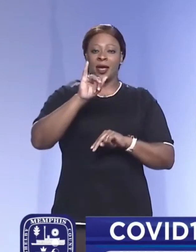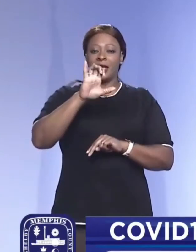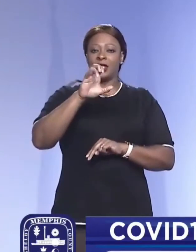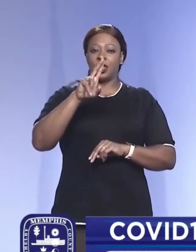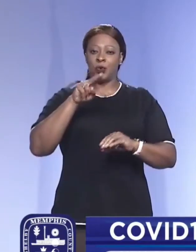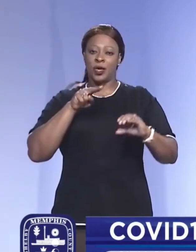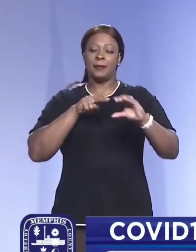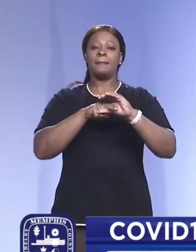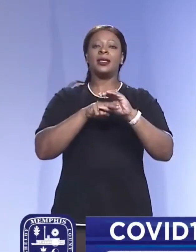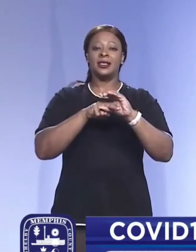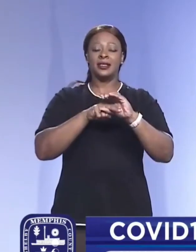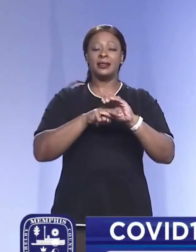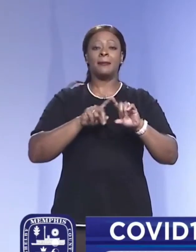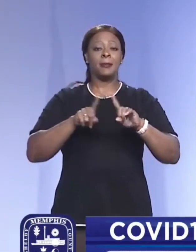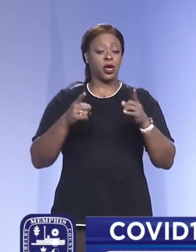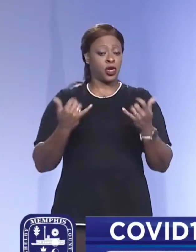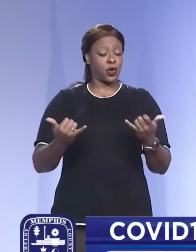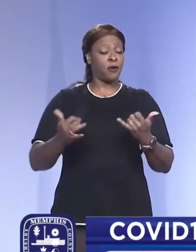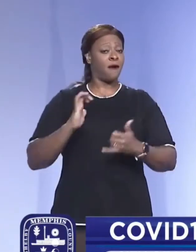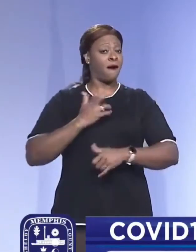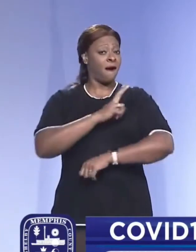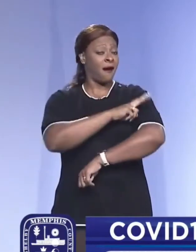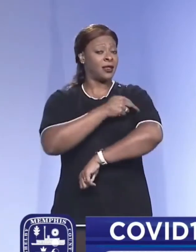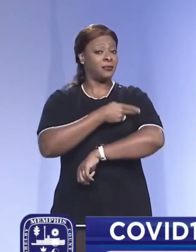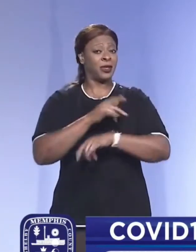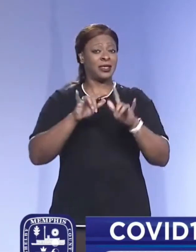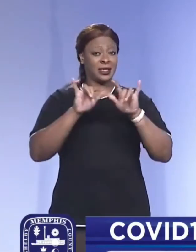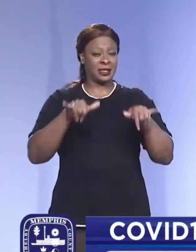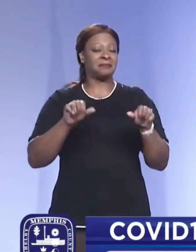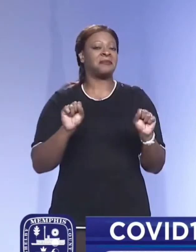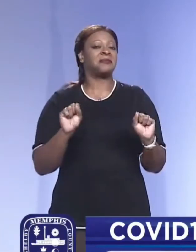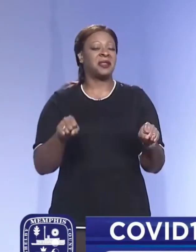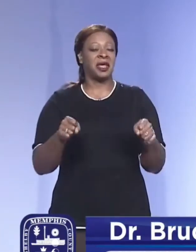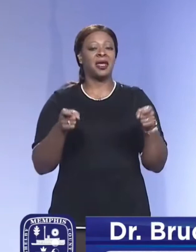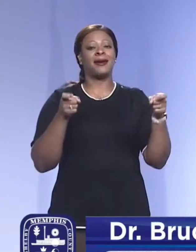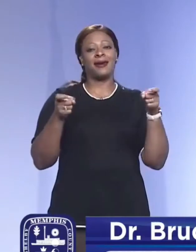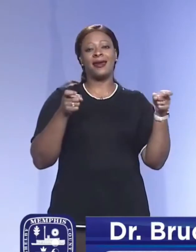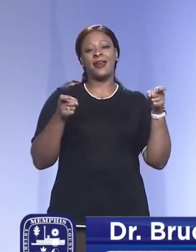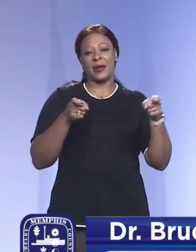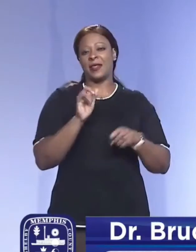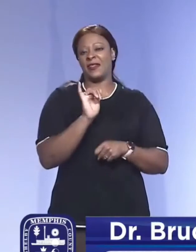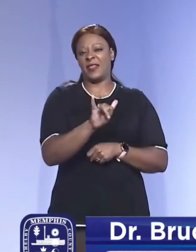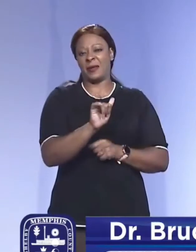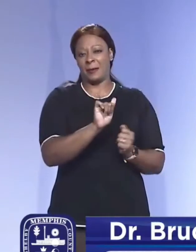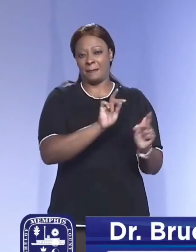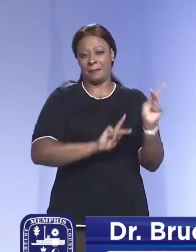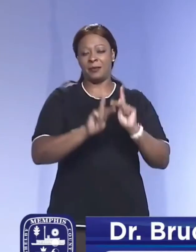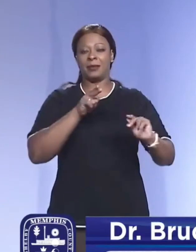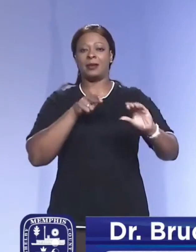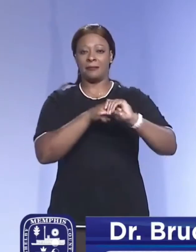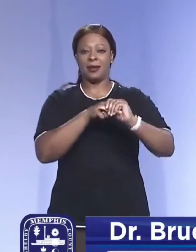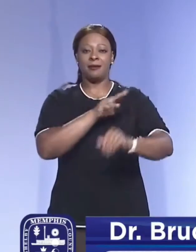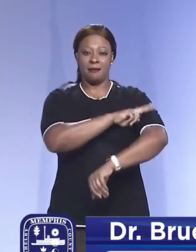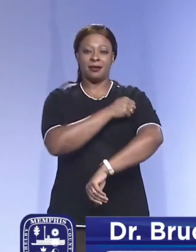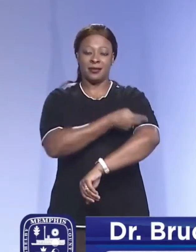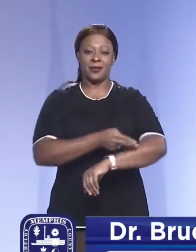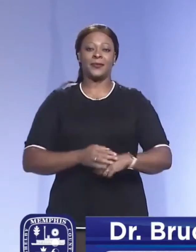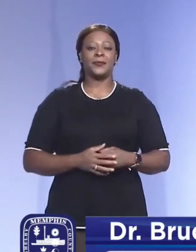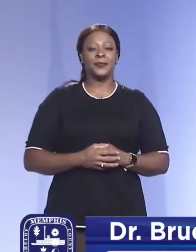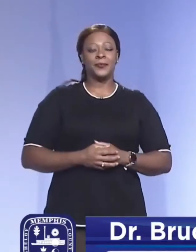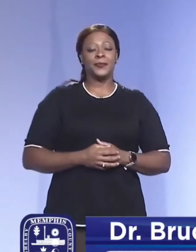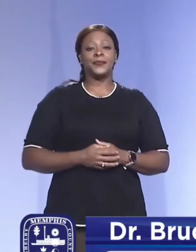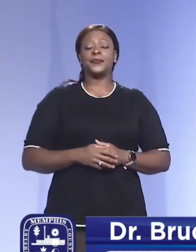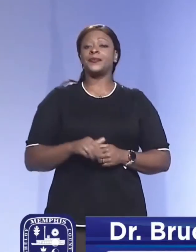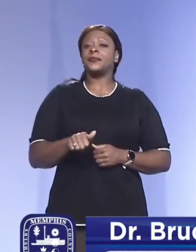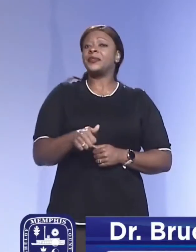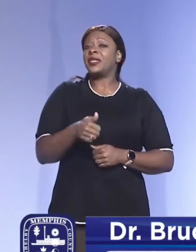admissions. However, currently our hospital systems are able to care for all those who are being admitted. The other